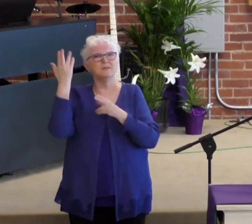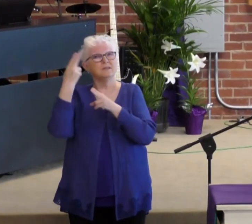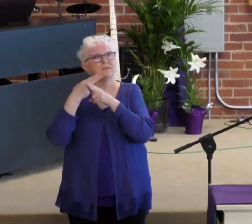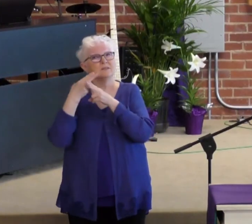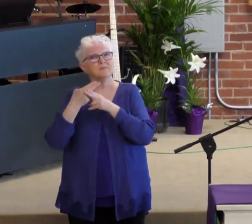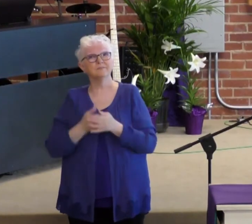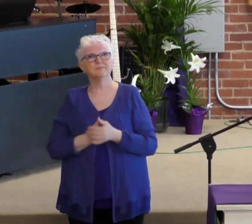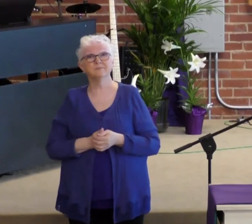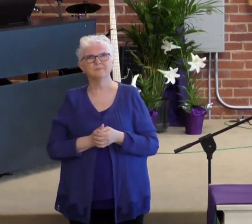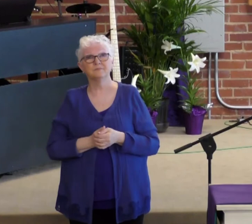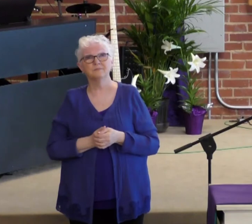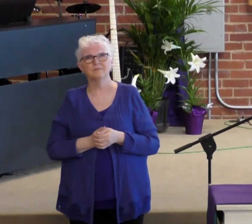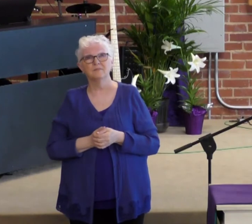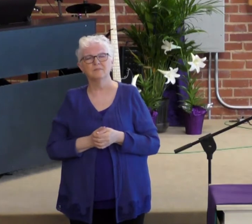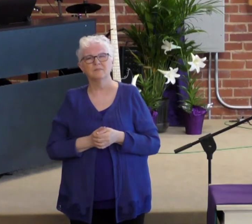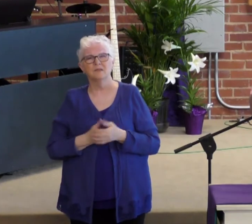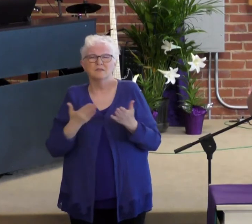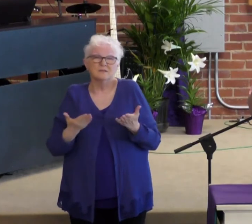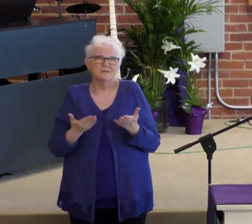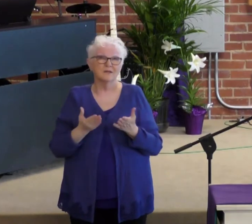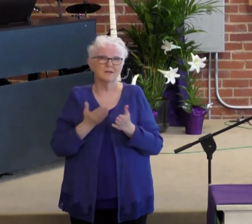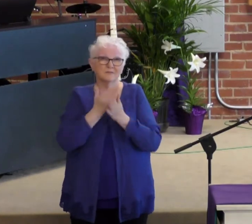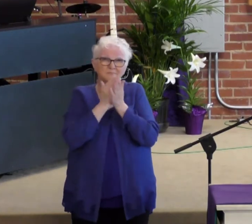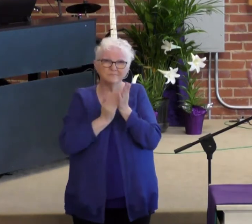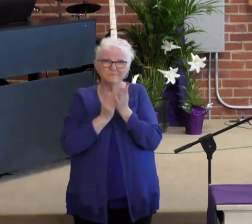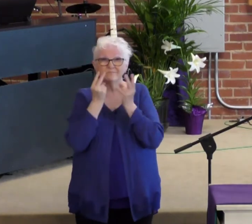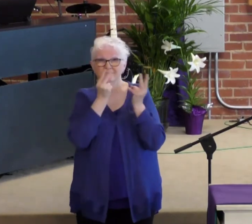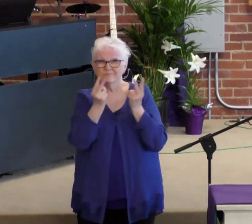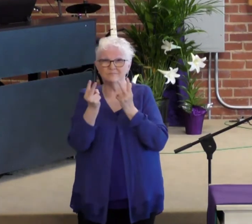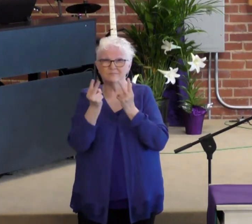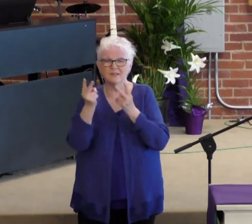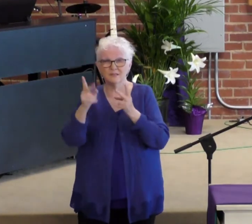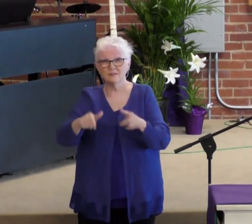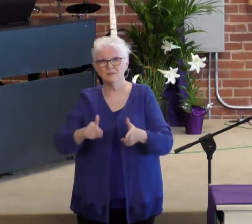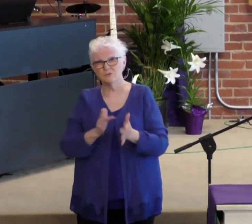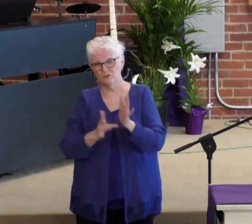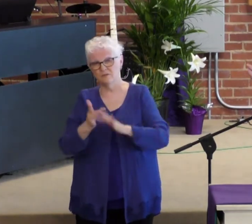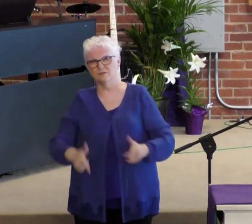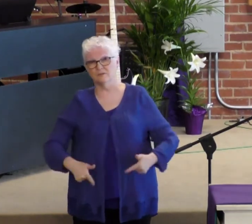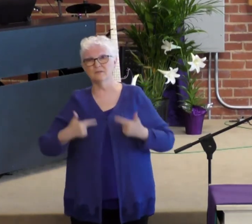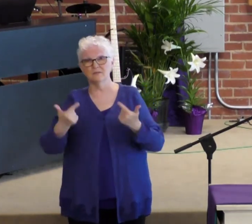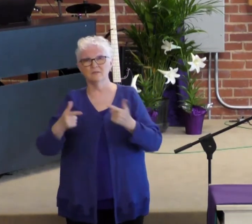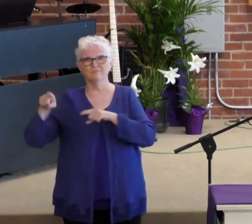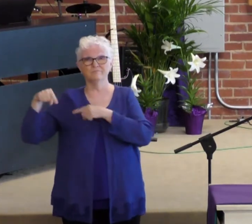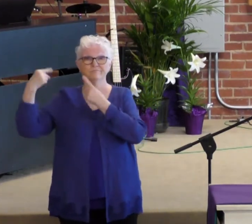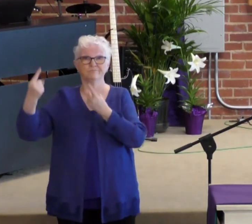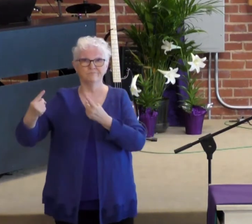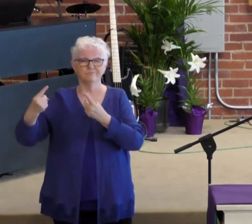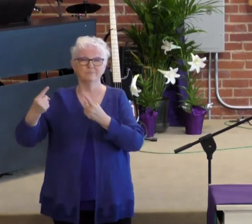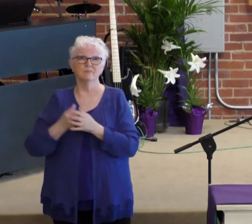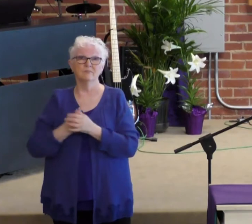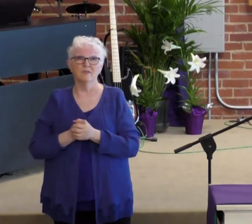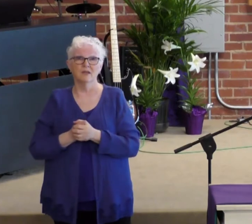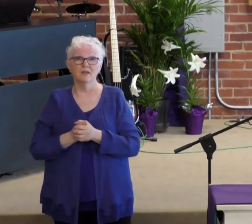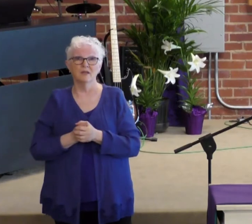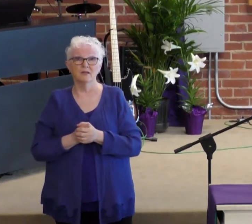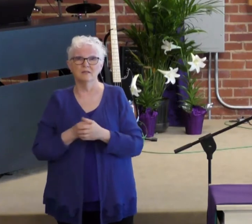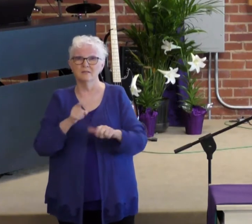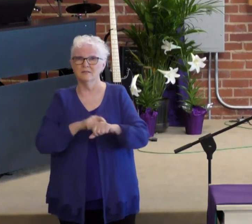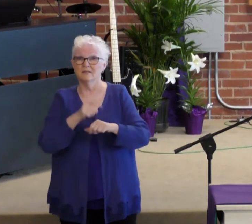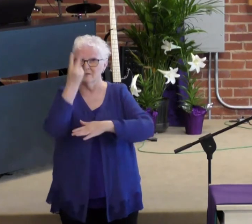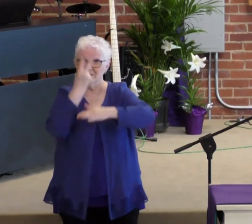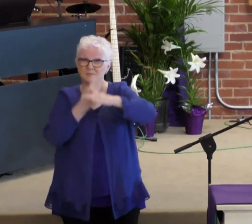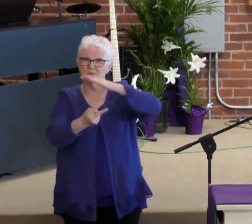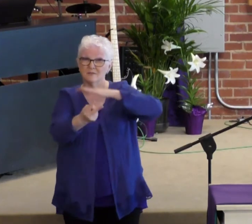So we just have little glimpses into the life of Jesus from the time it was prophesied of